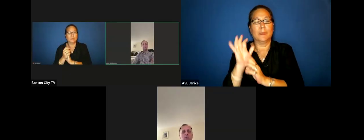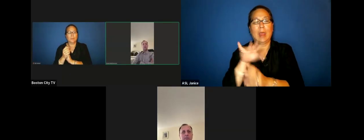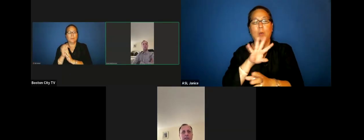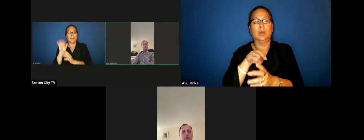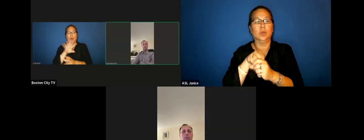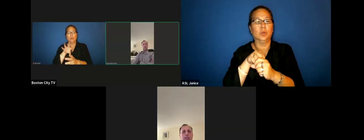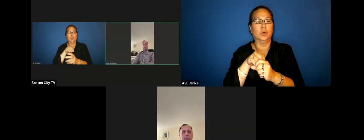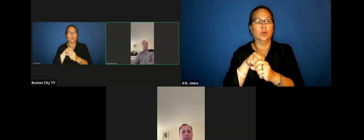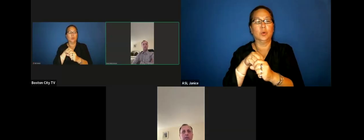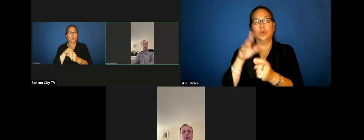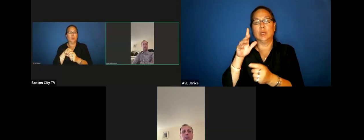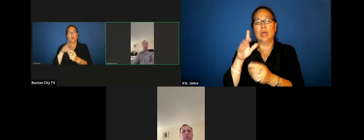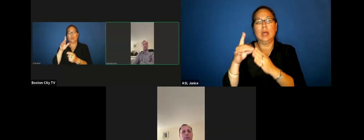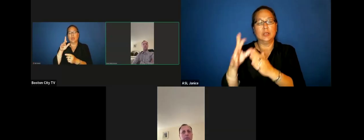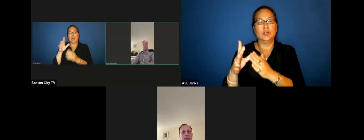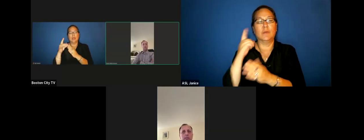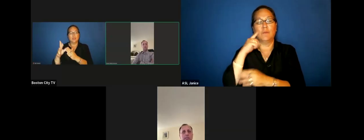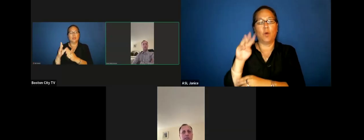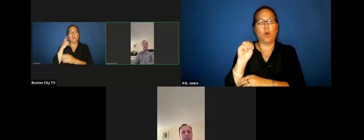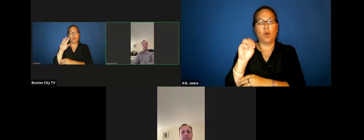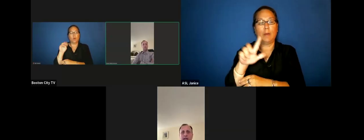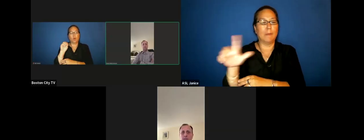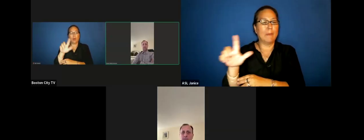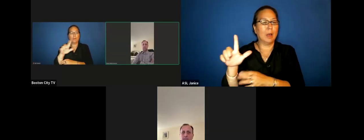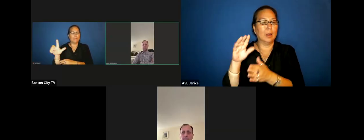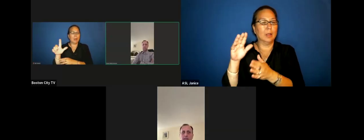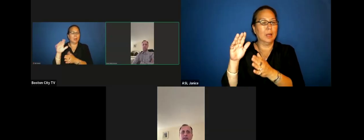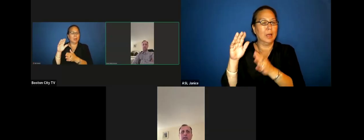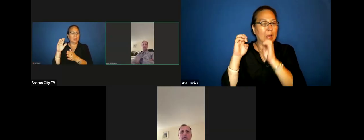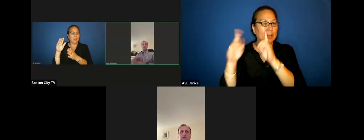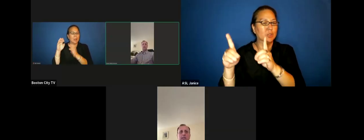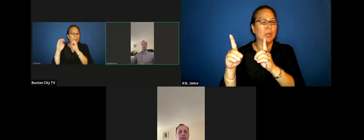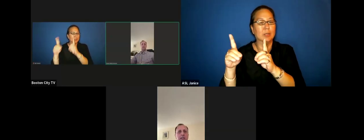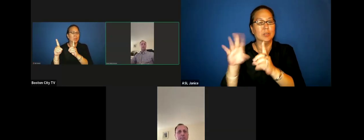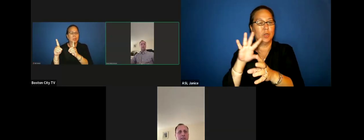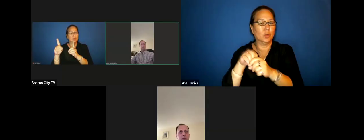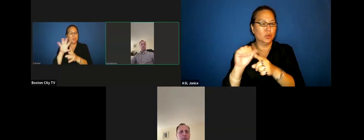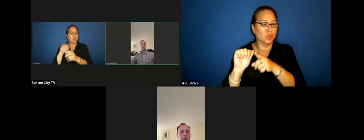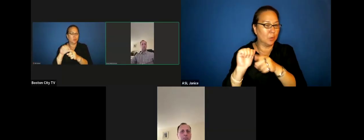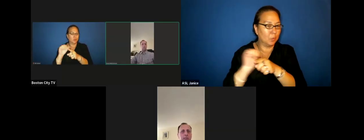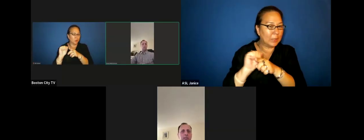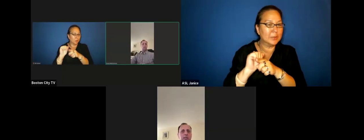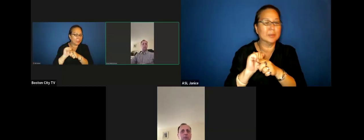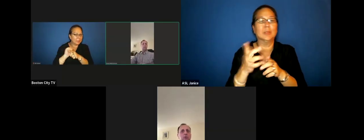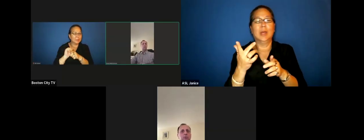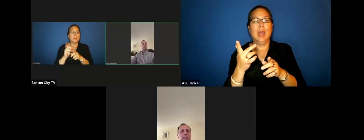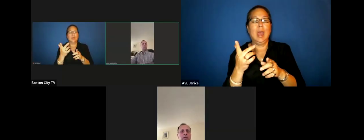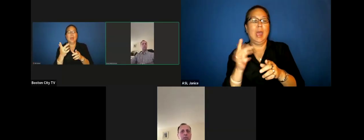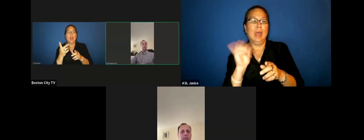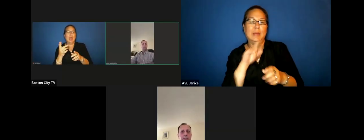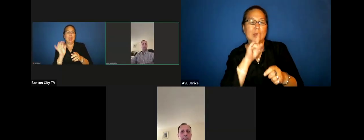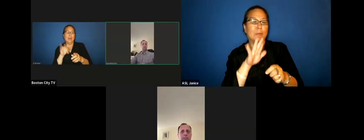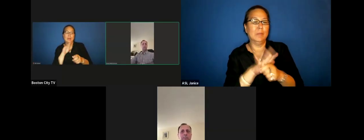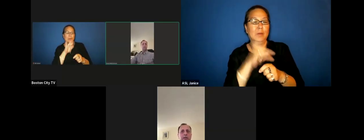its unwavering commitment to community-centered values. The Denver Elementary School community,